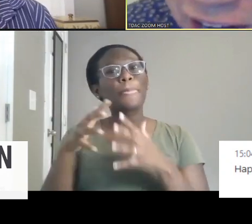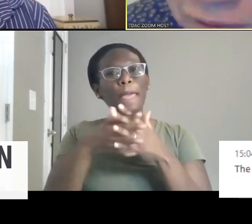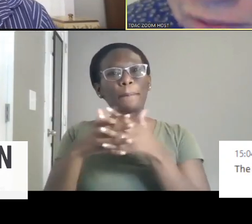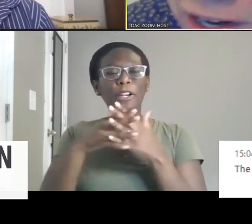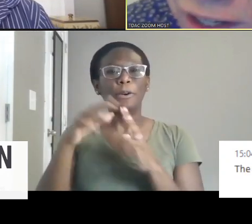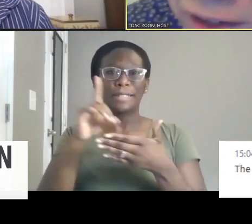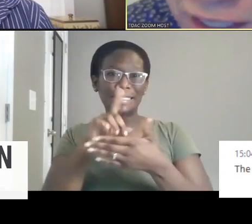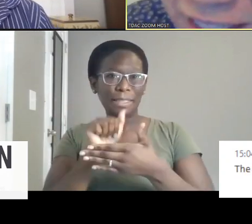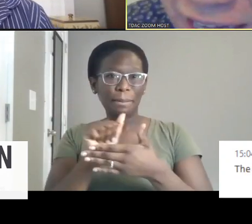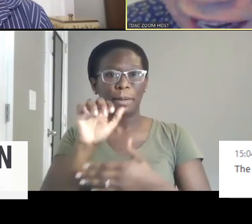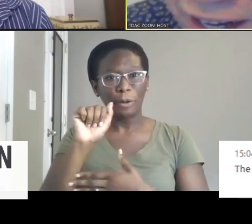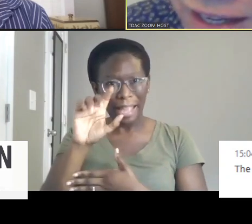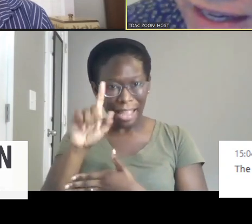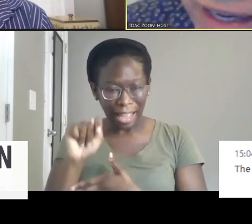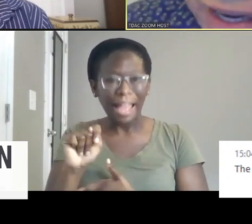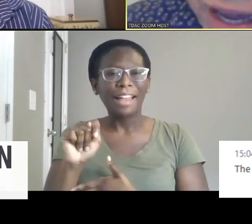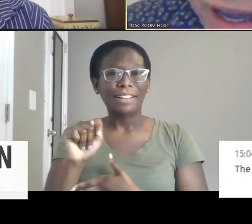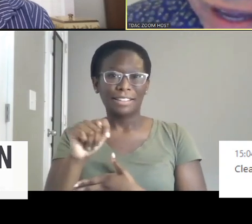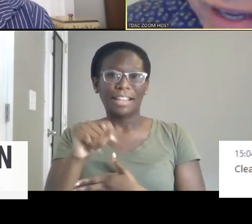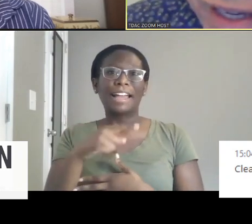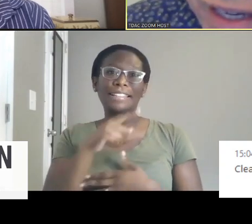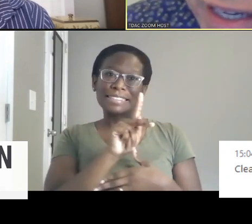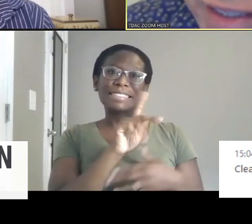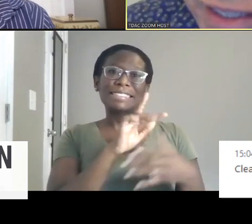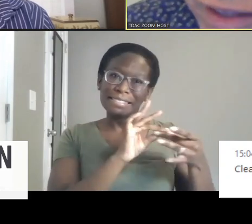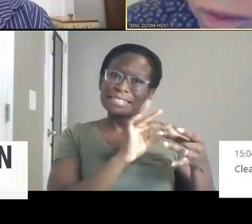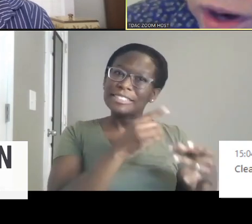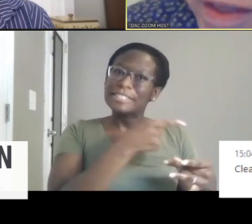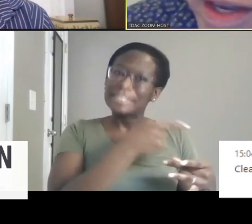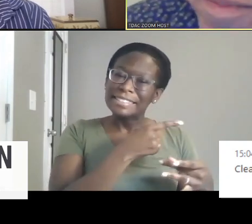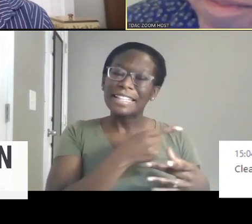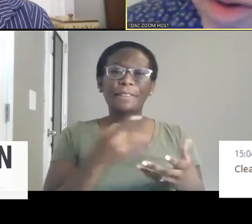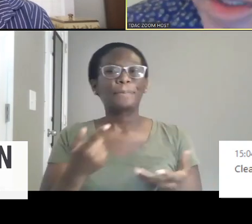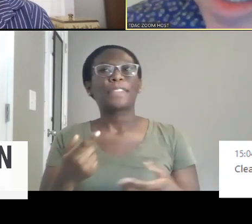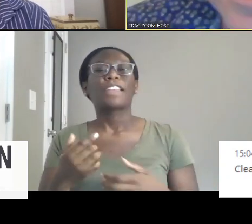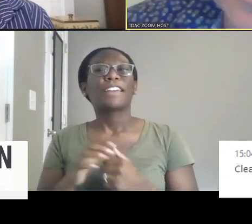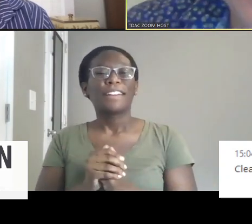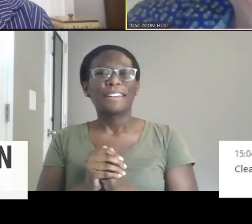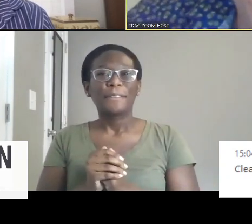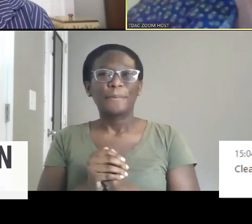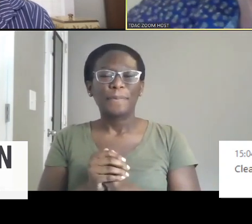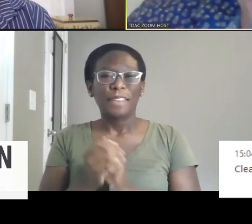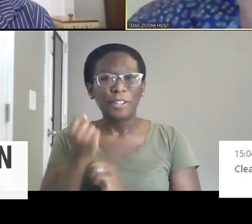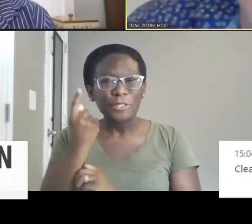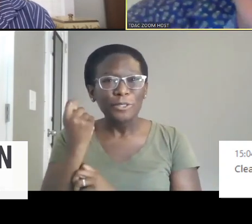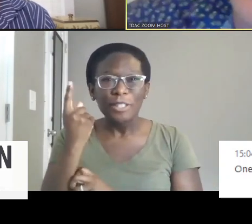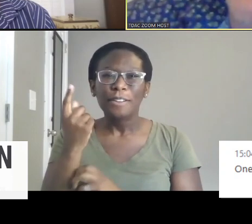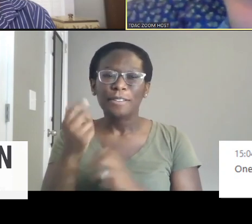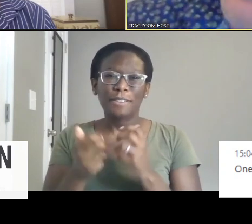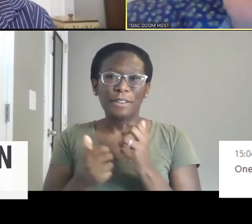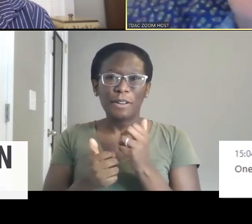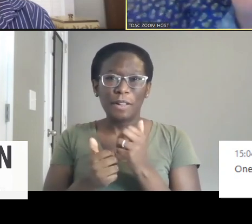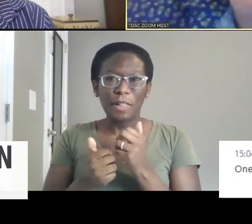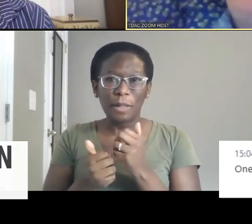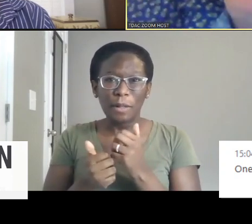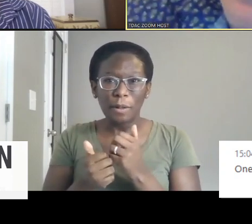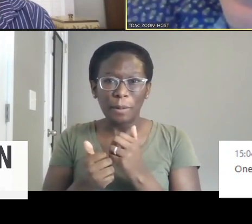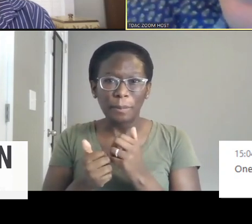as Karen clearly stated, uh, is one of the most comprehensive